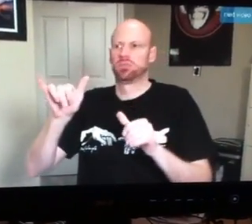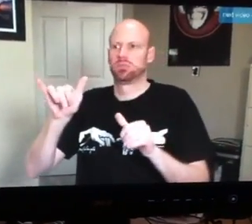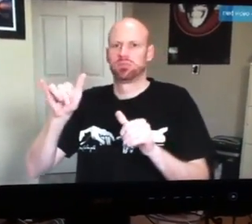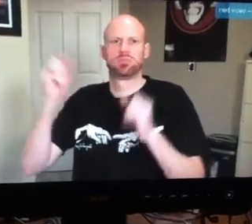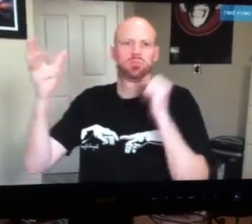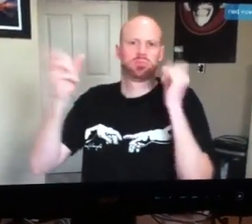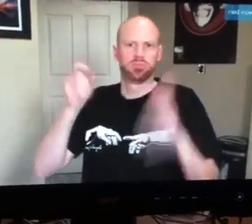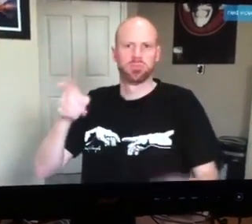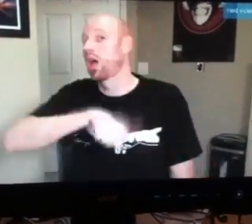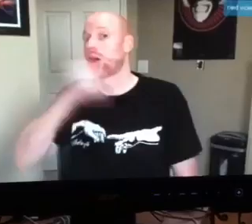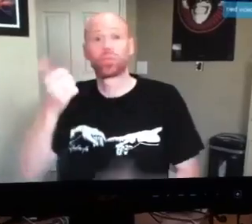over the place.